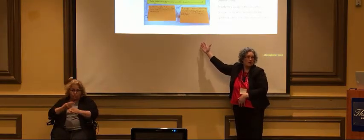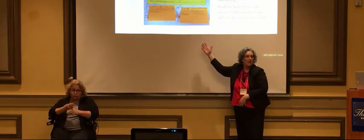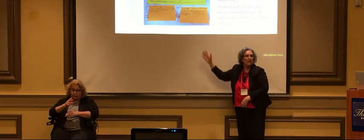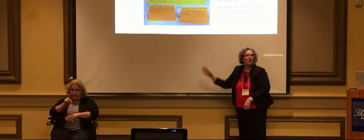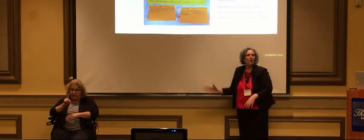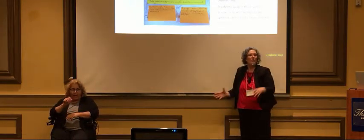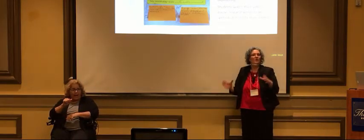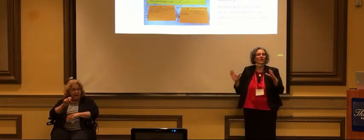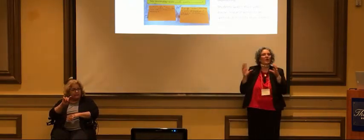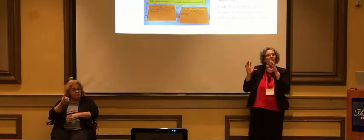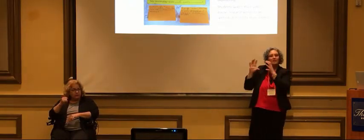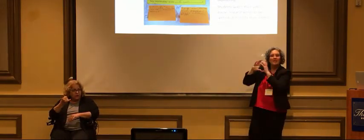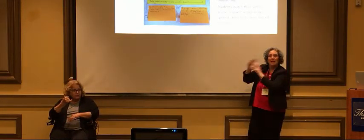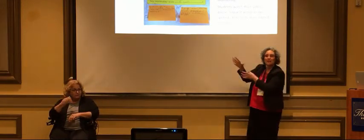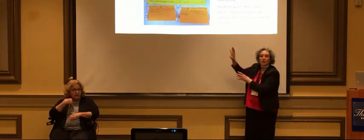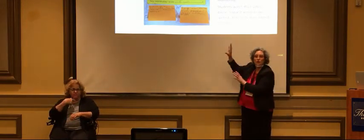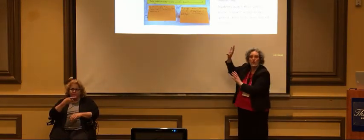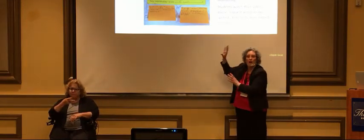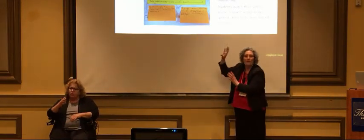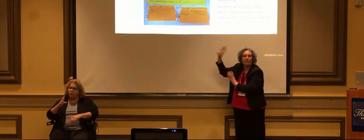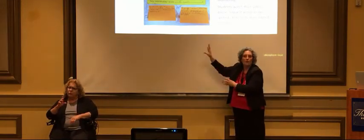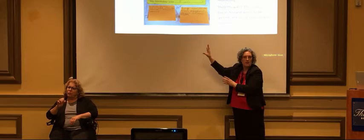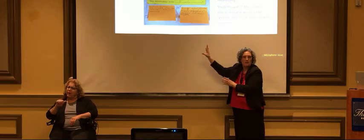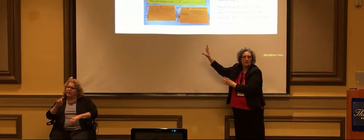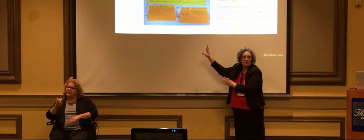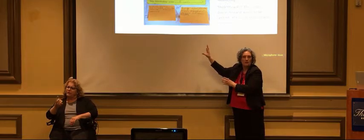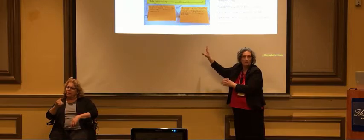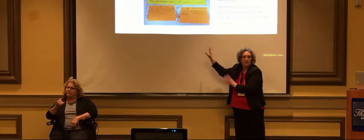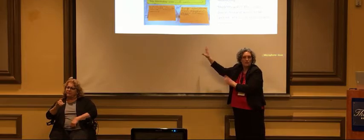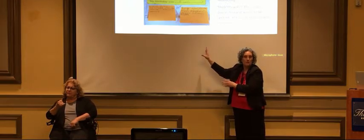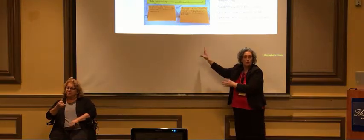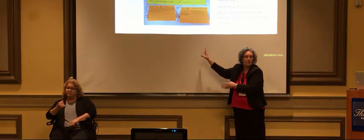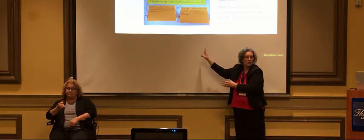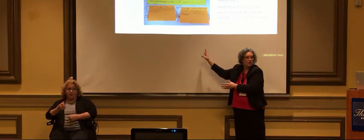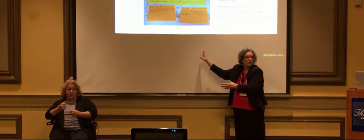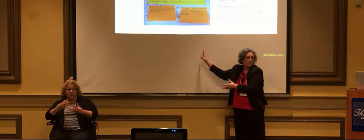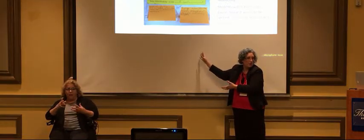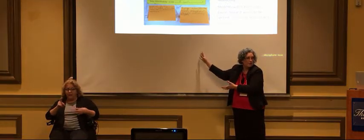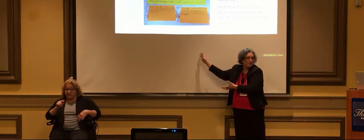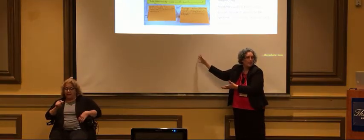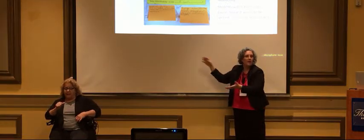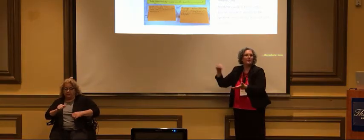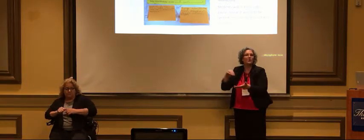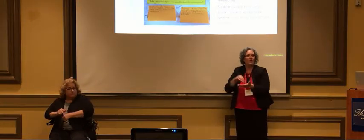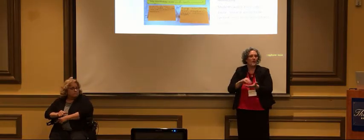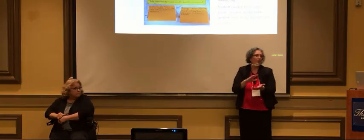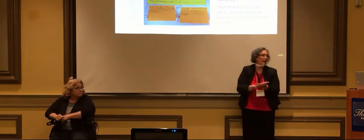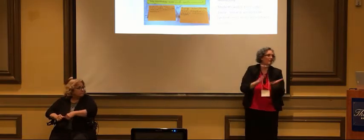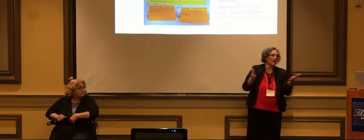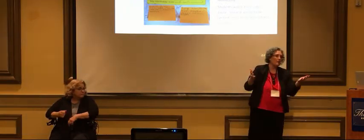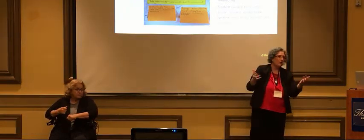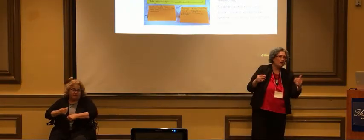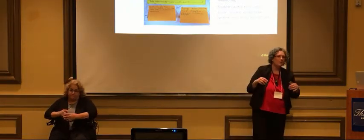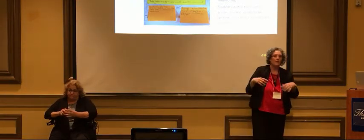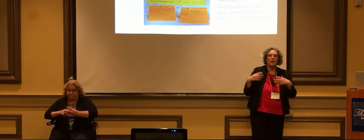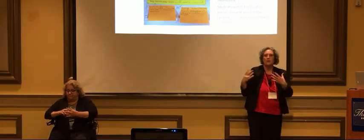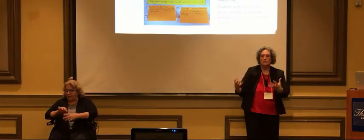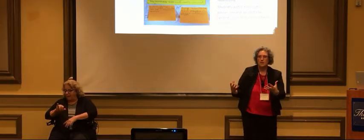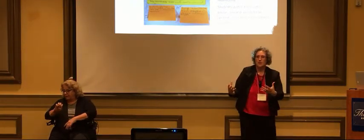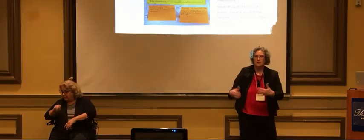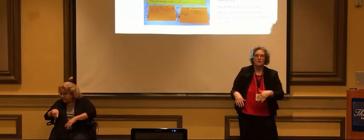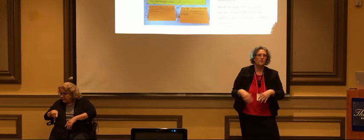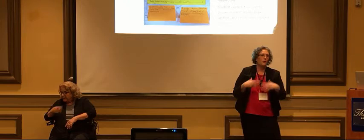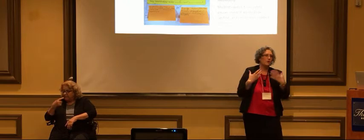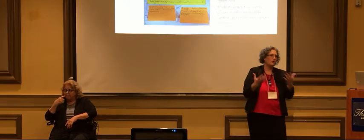adjectives in there. You know, there's a lot of data that you can derive from this, from these words that she requested, that you can apply for IEP, for